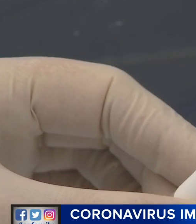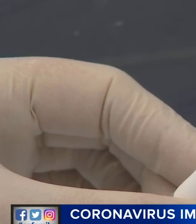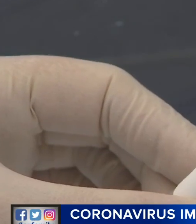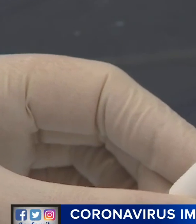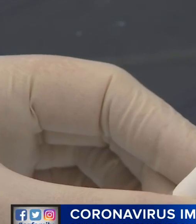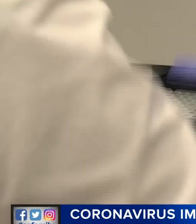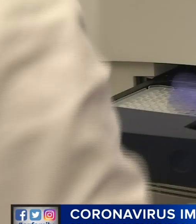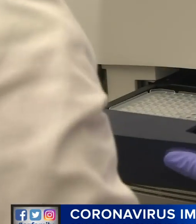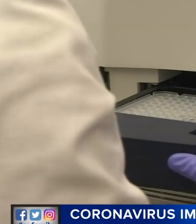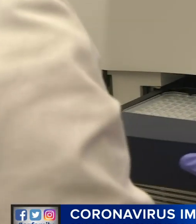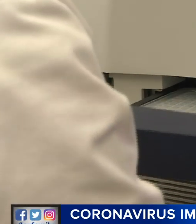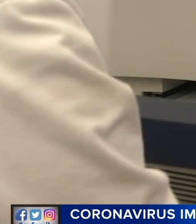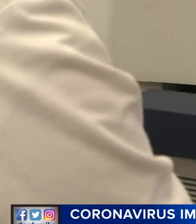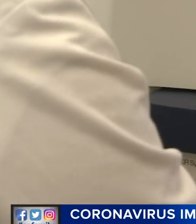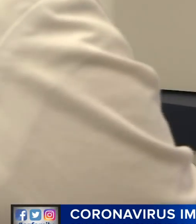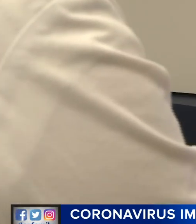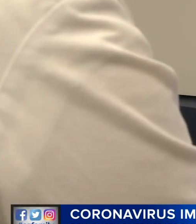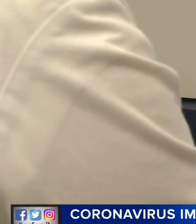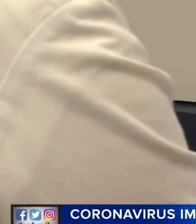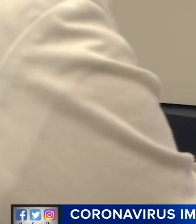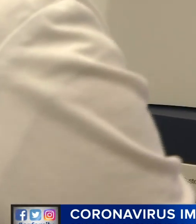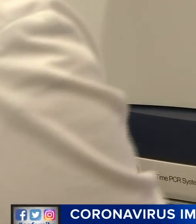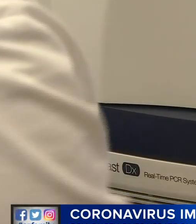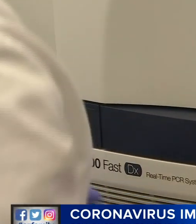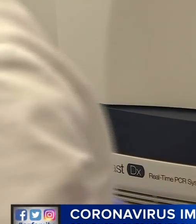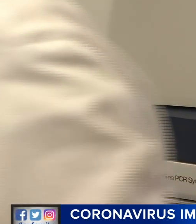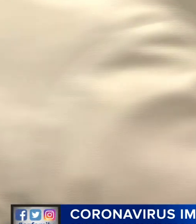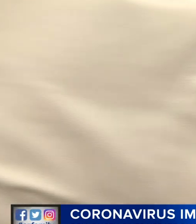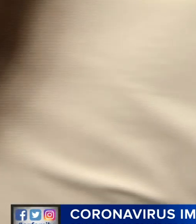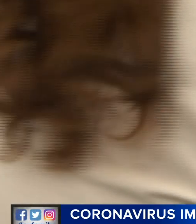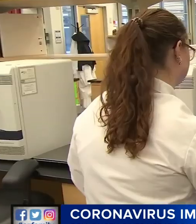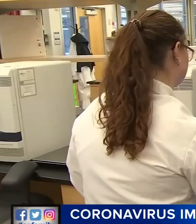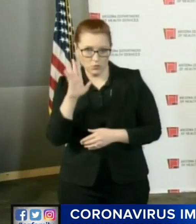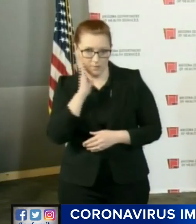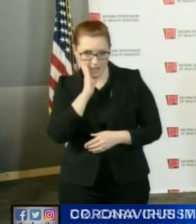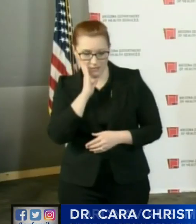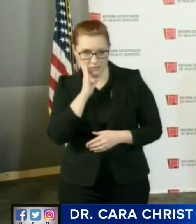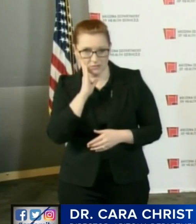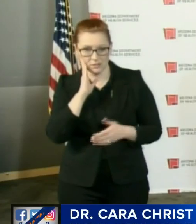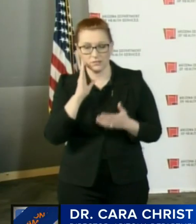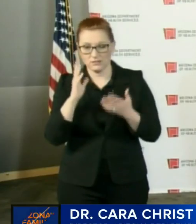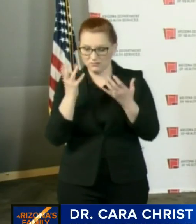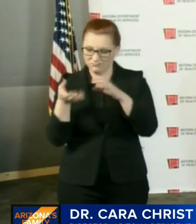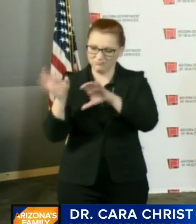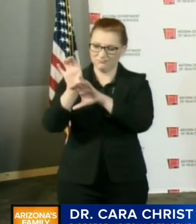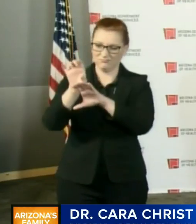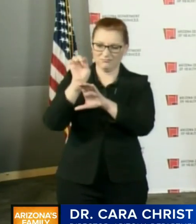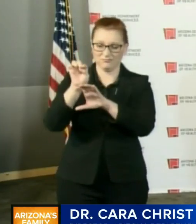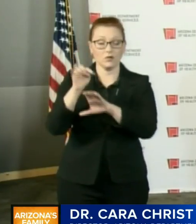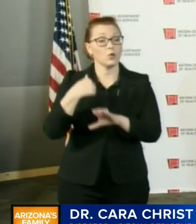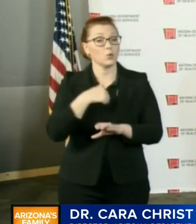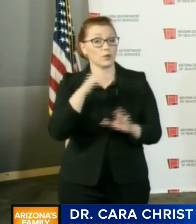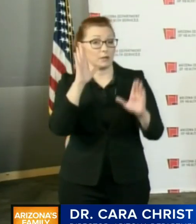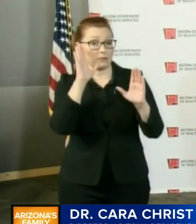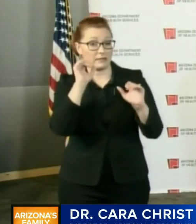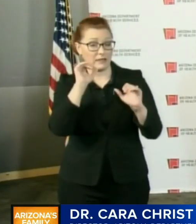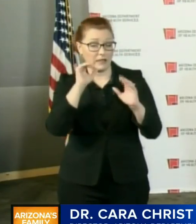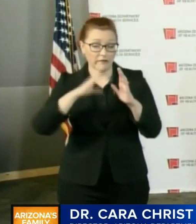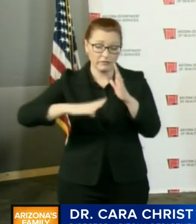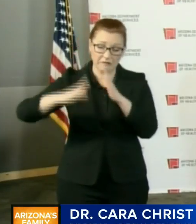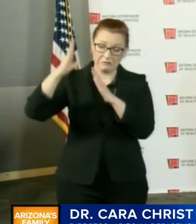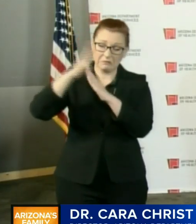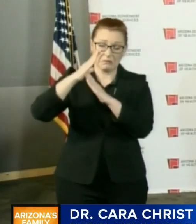have is 16 000 beds and 1500 icu beds we believe that the peak of our